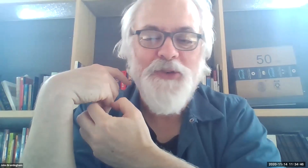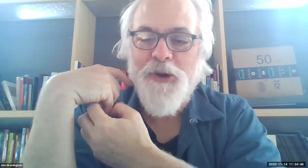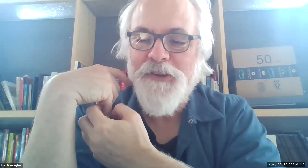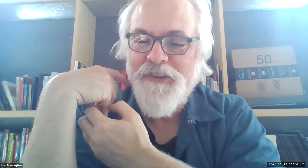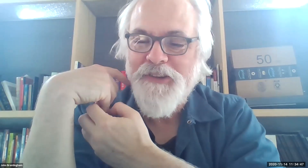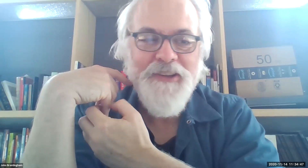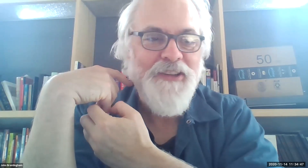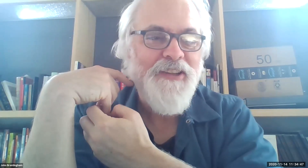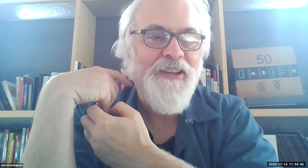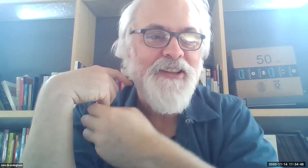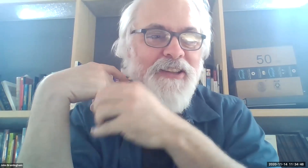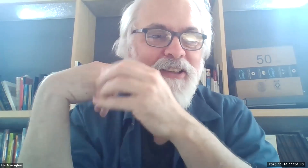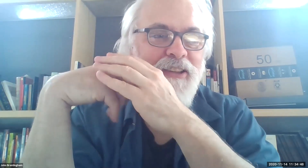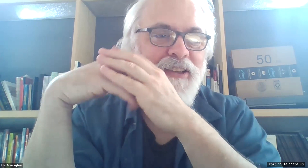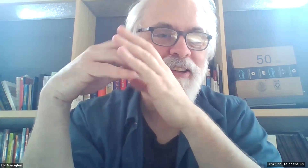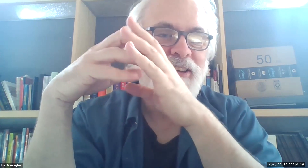Zoom patrol.